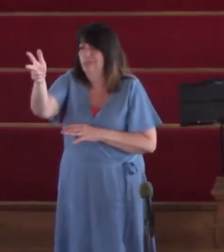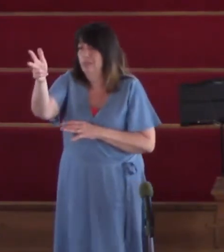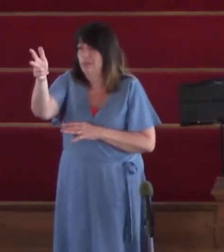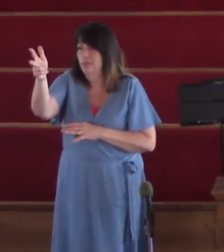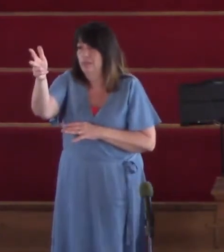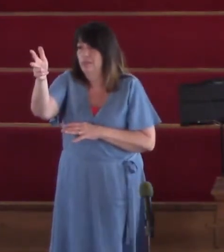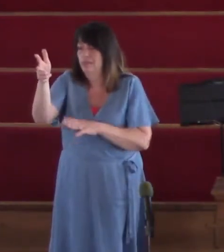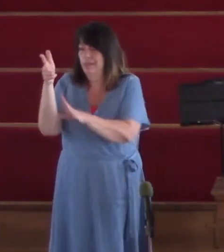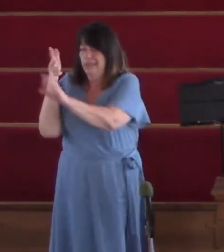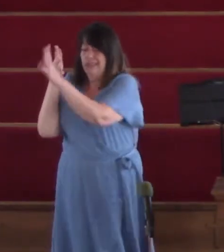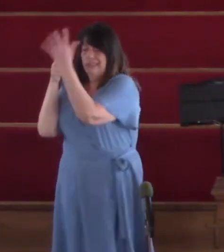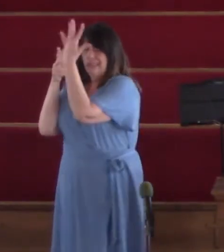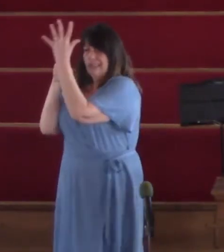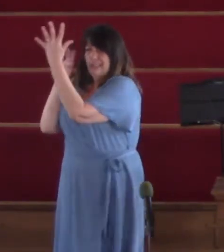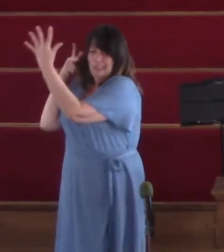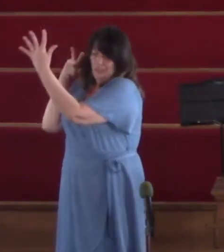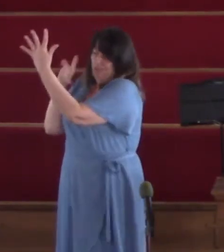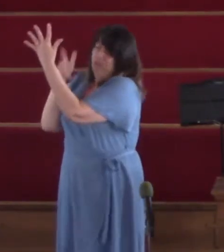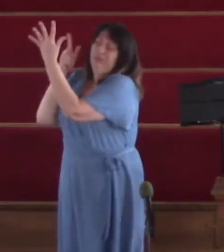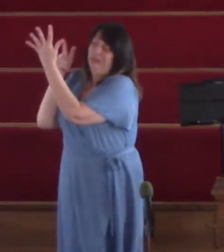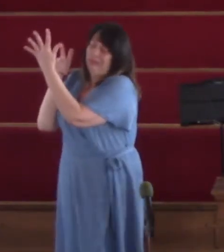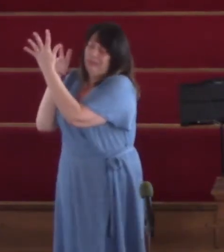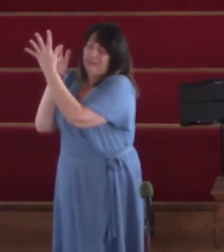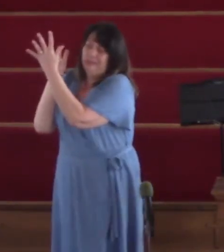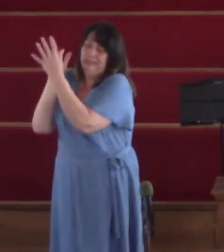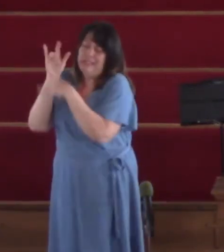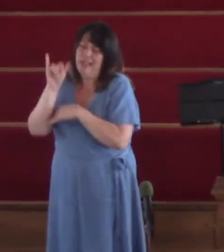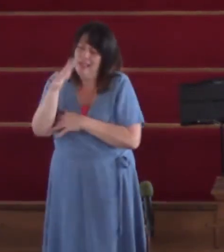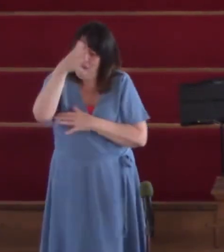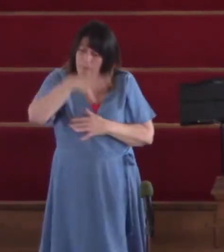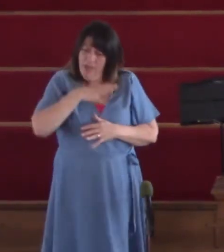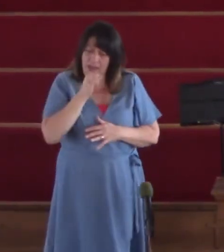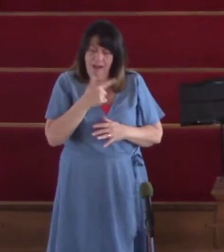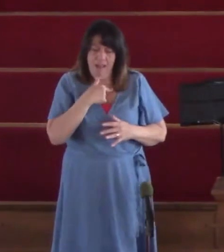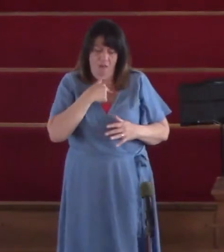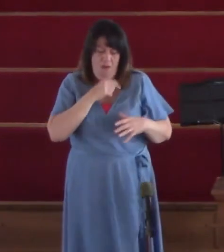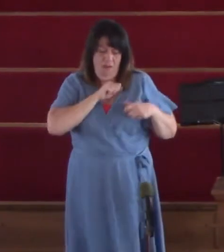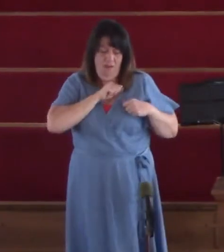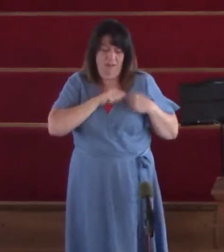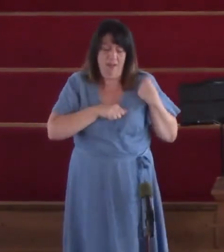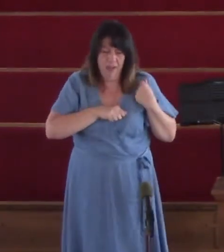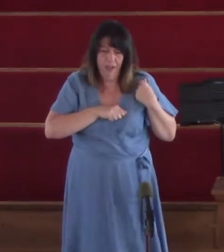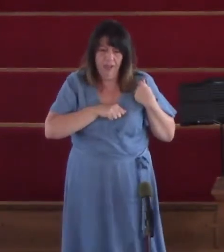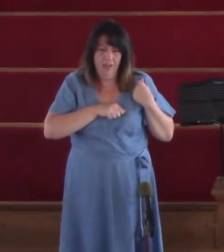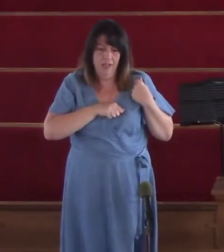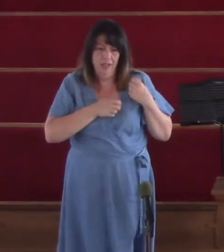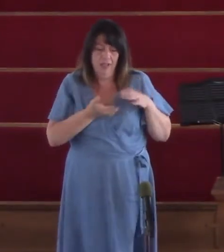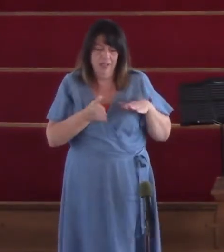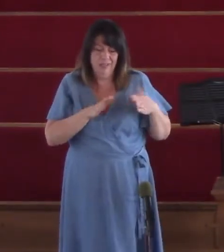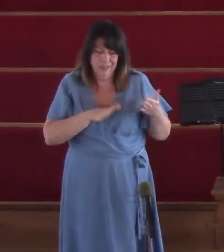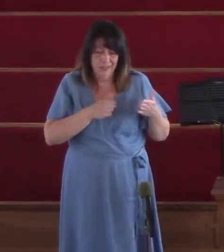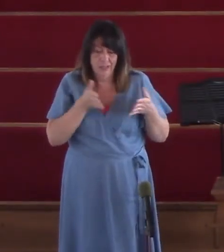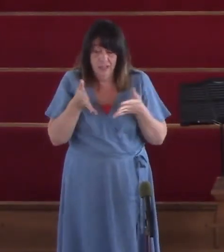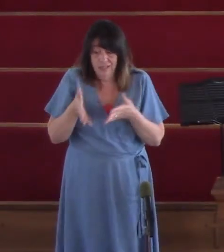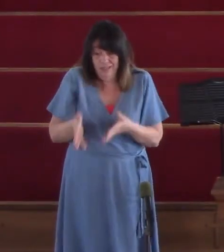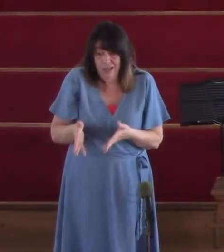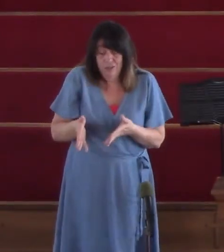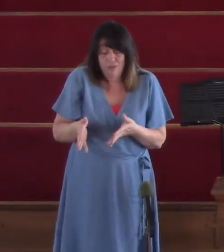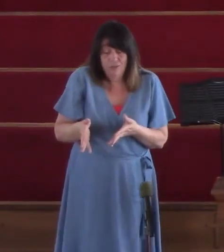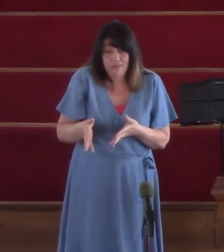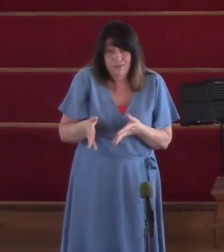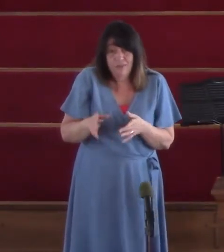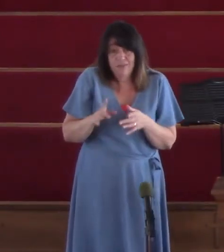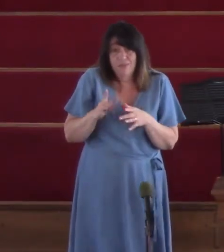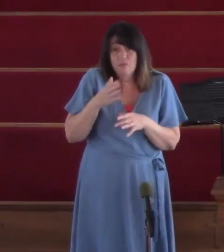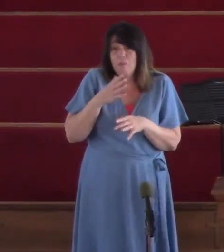it went, and come to find out the man had a heart attack there and passed on right there, my friend.